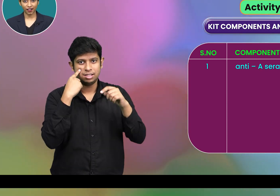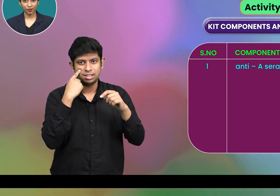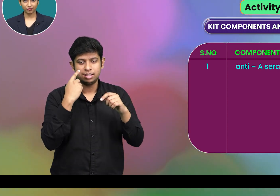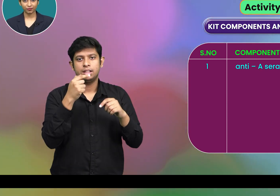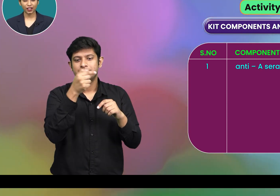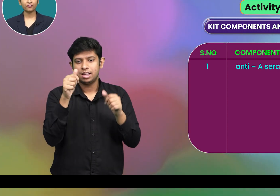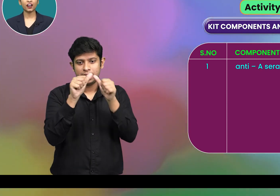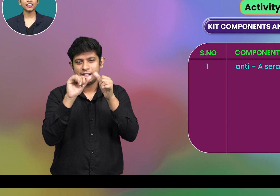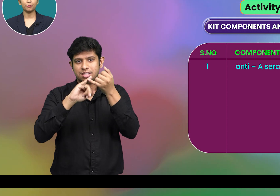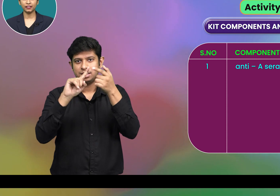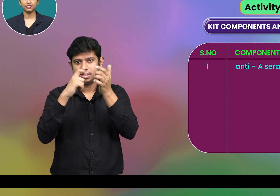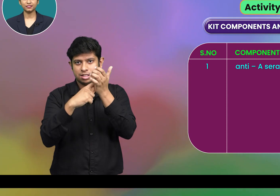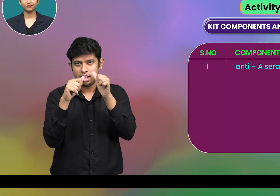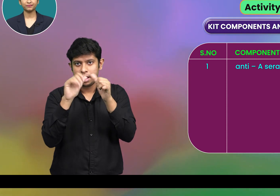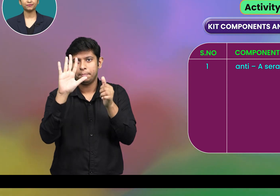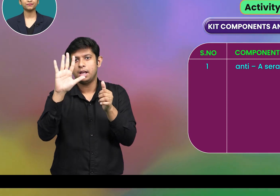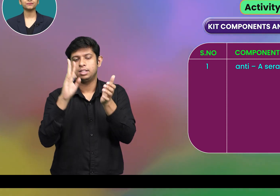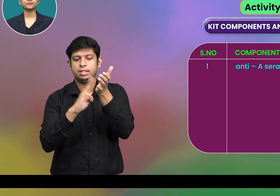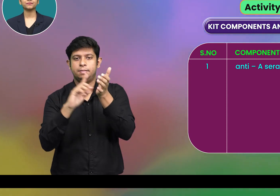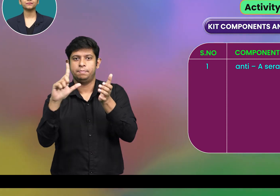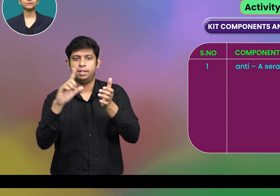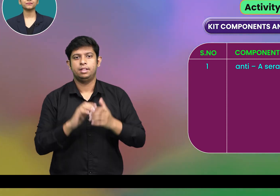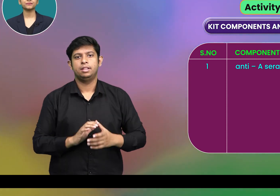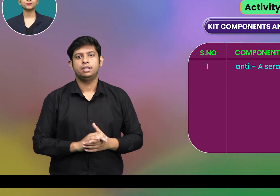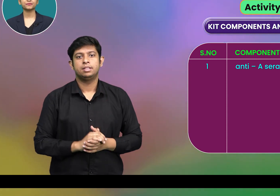anti-A sera 5 ml,